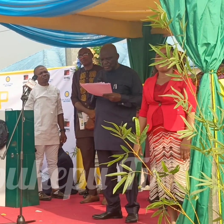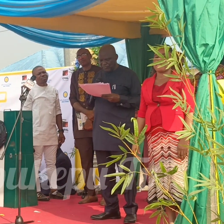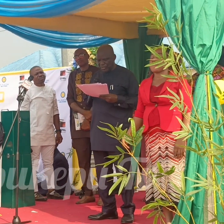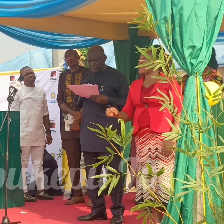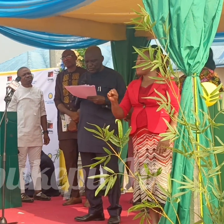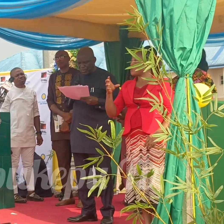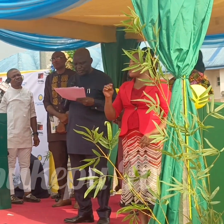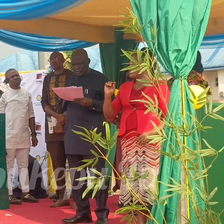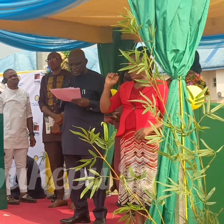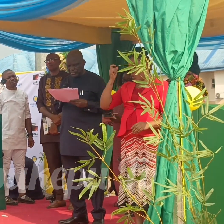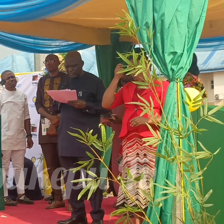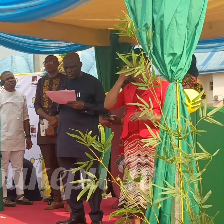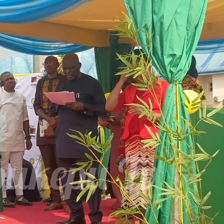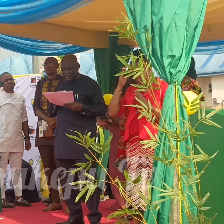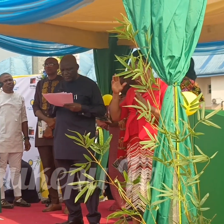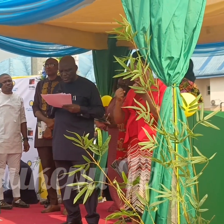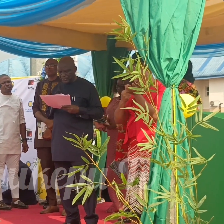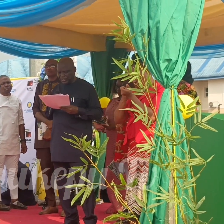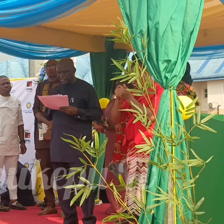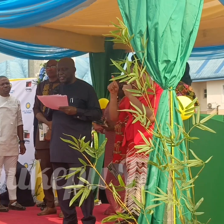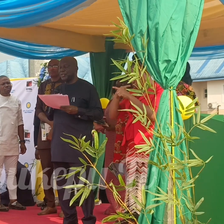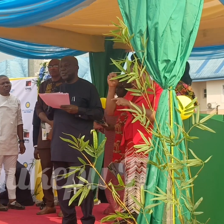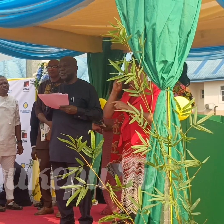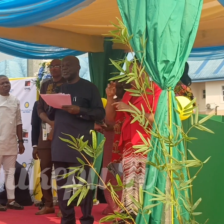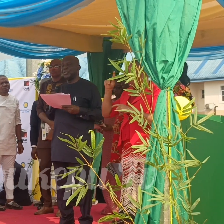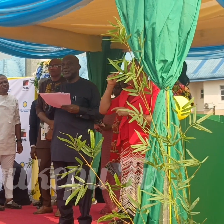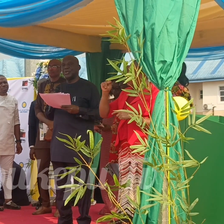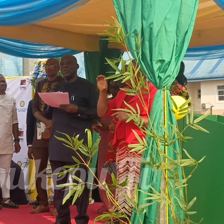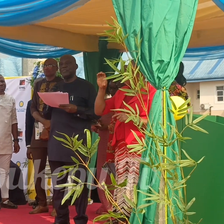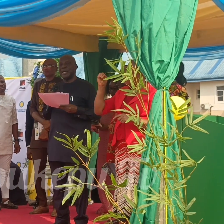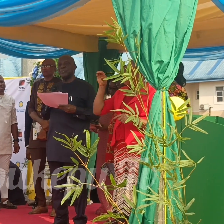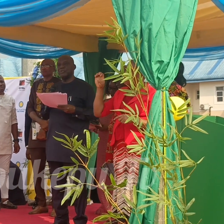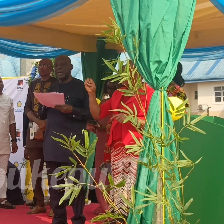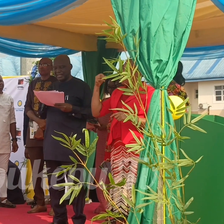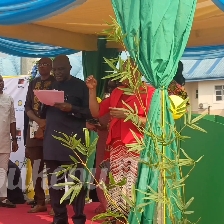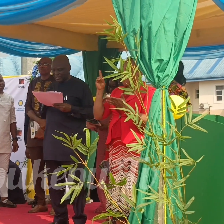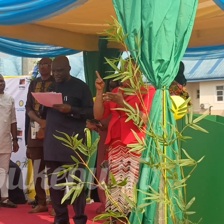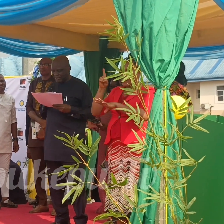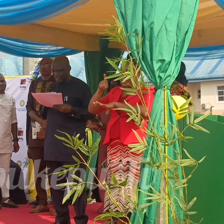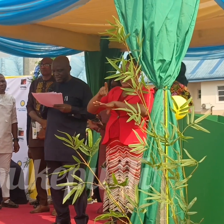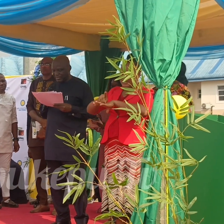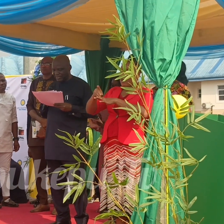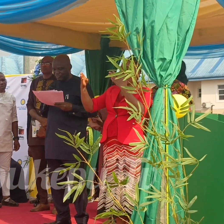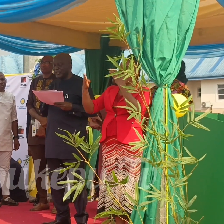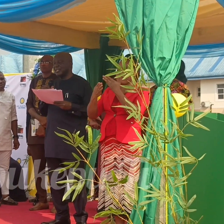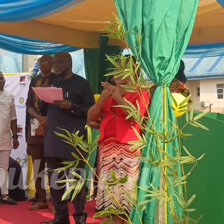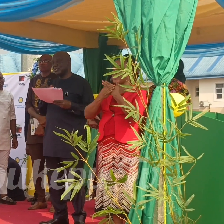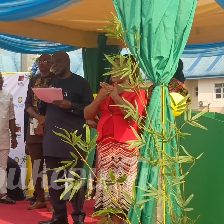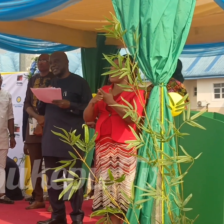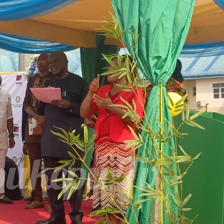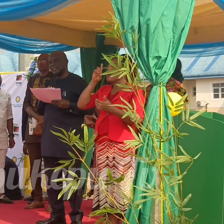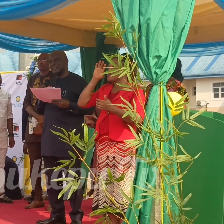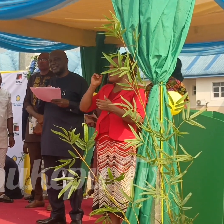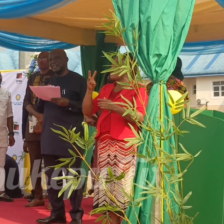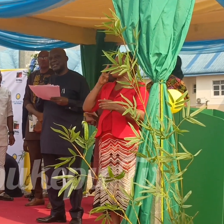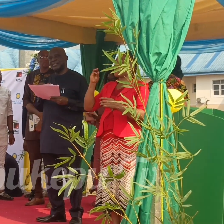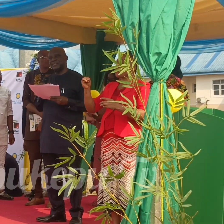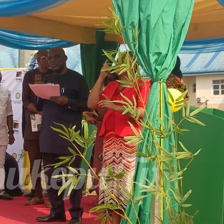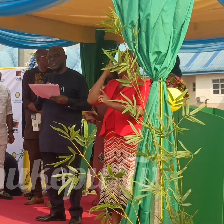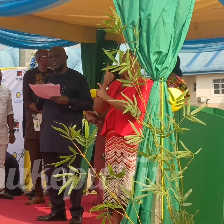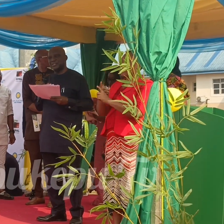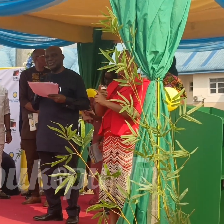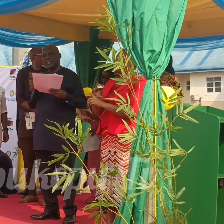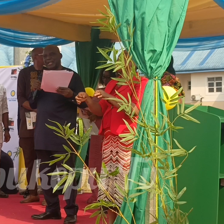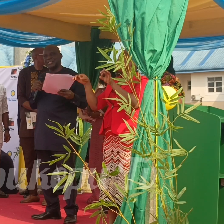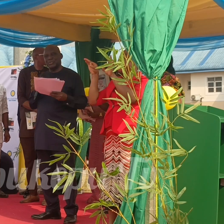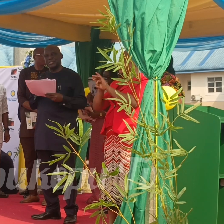So the government support when he was CEO of Diamond really was quite